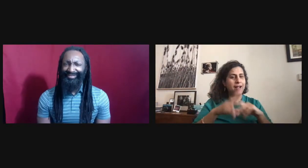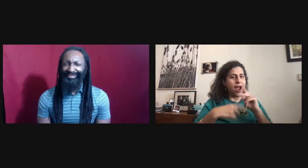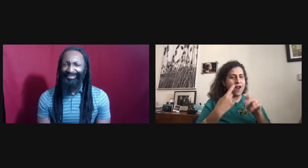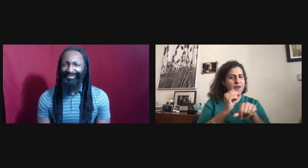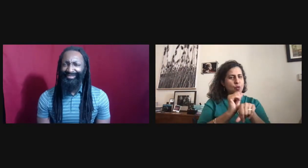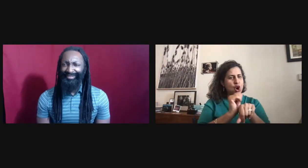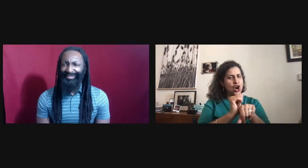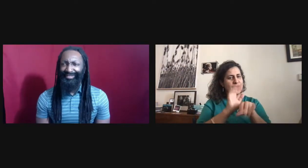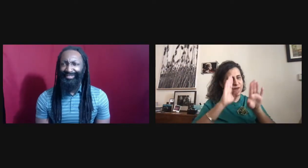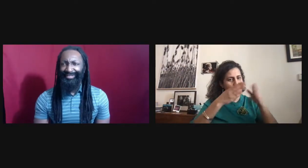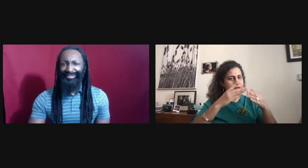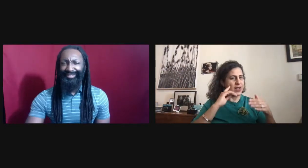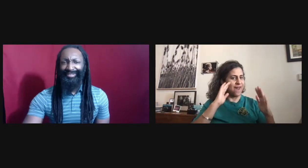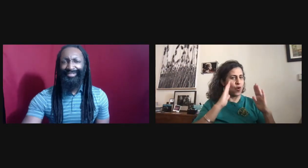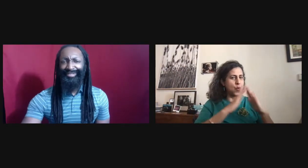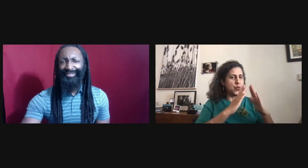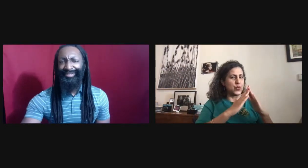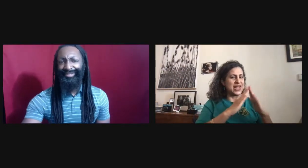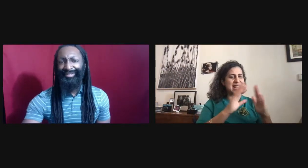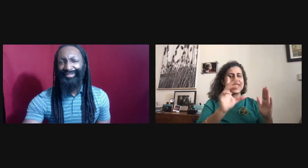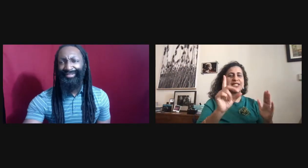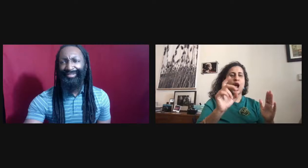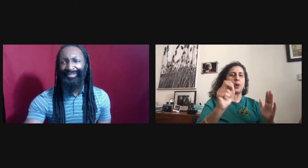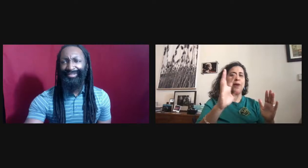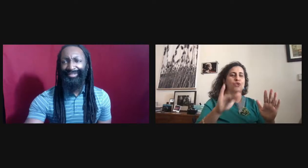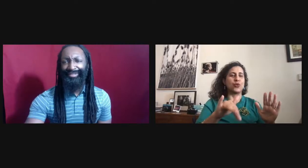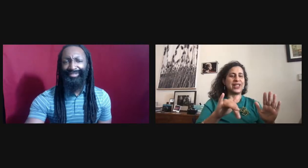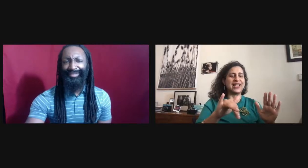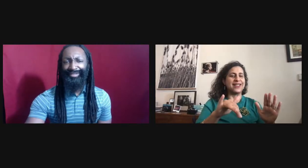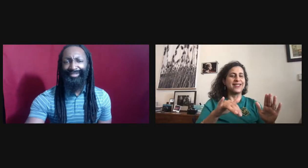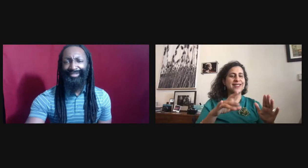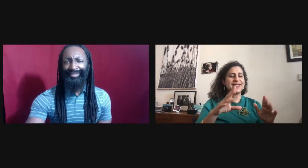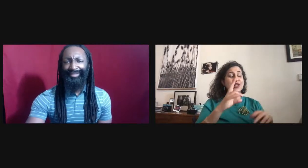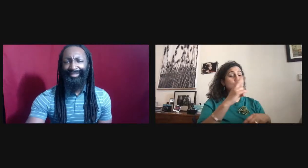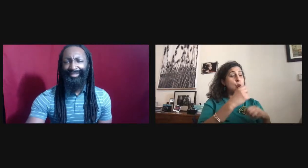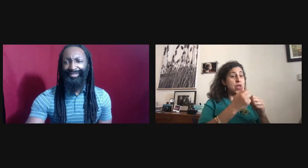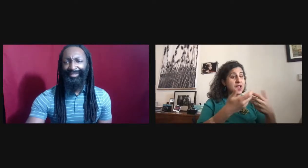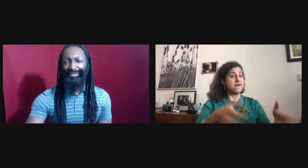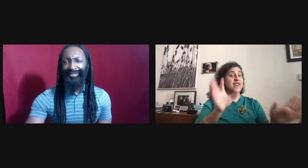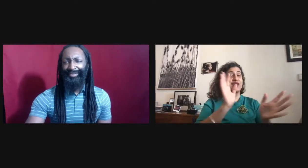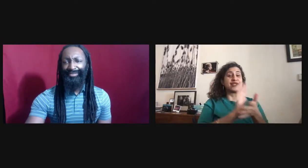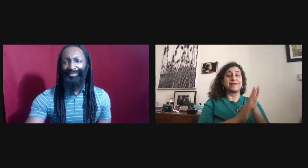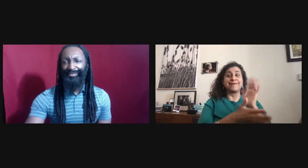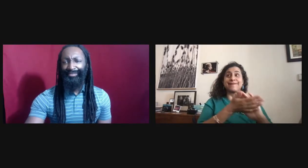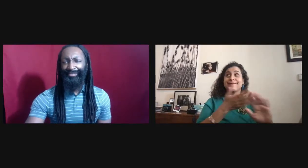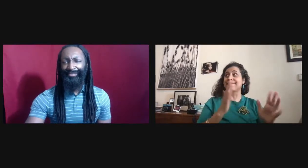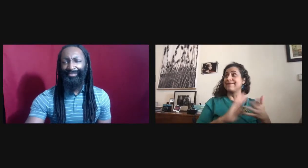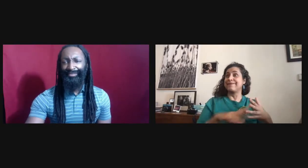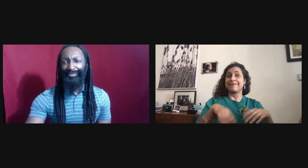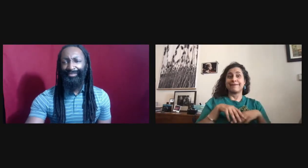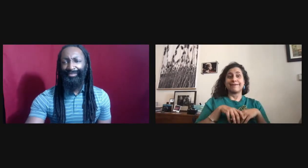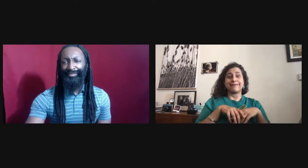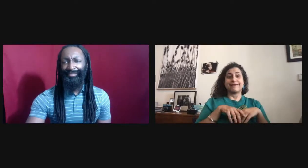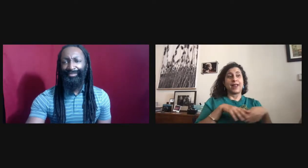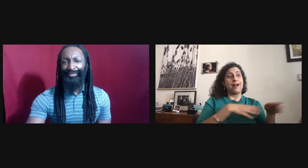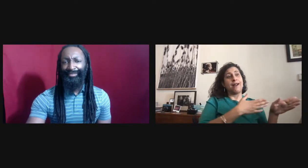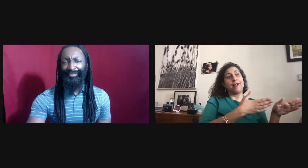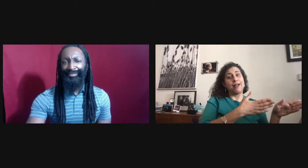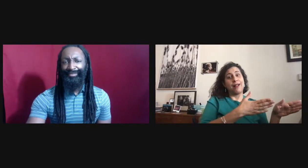So that Being Deaf and Free Spirit, that work was focused on the community. And that was a 2-year long project.